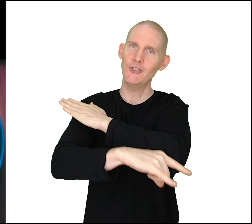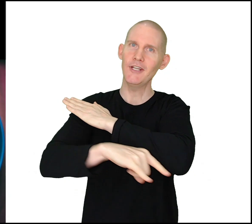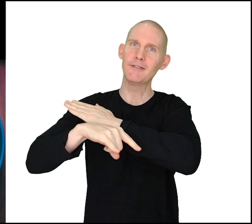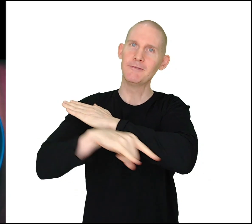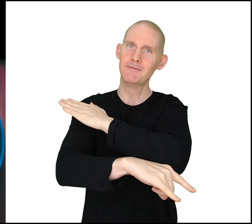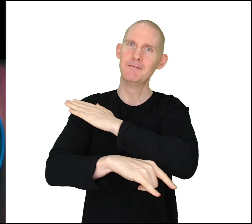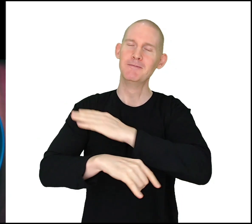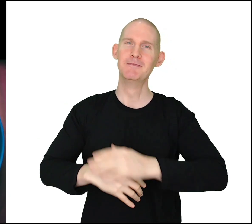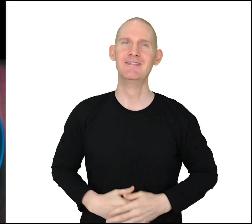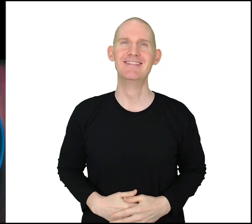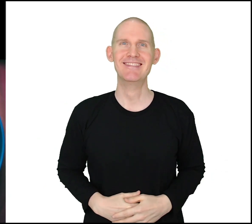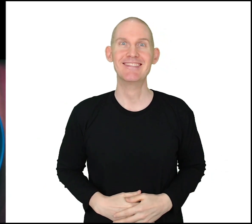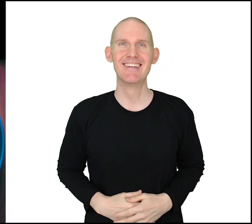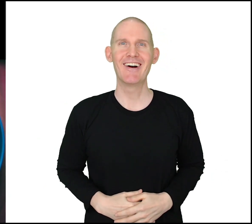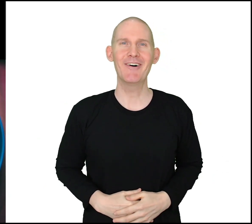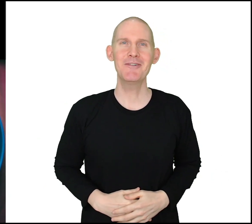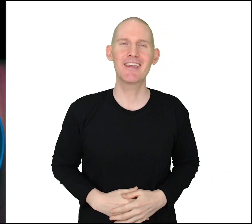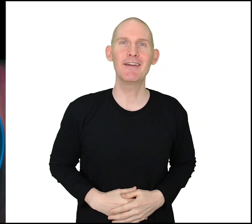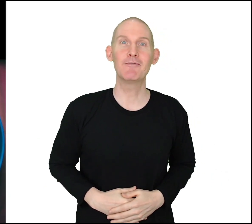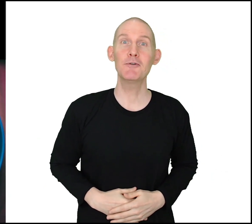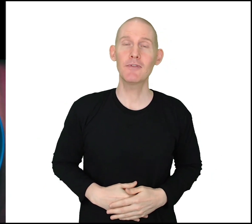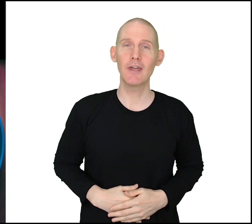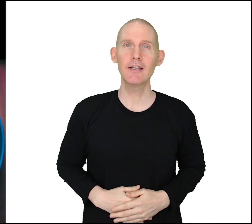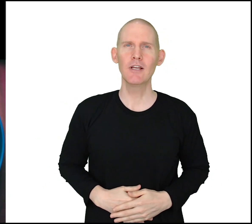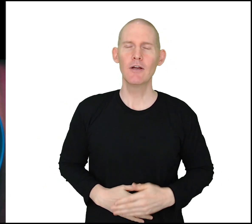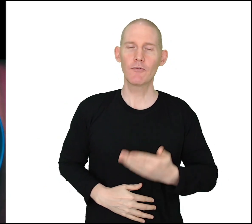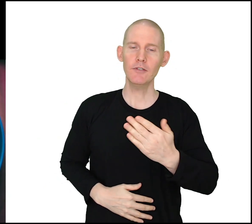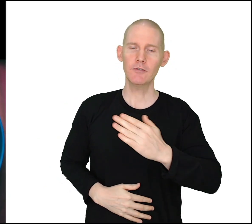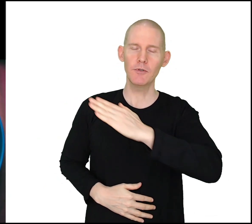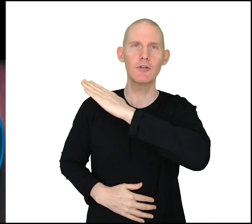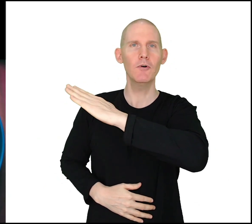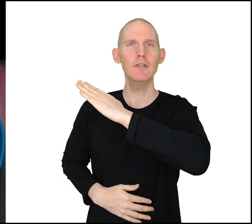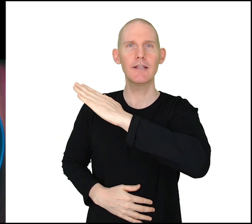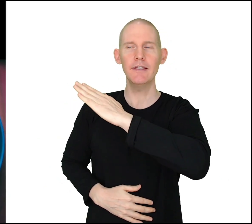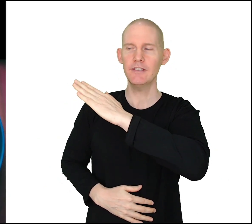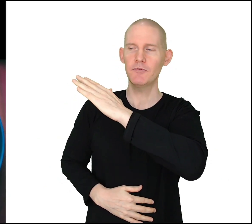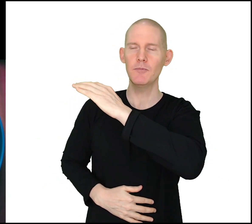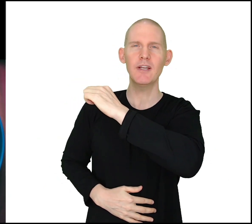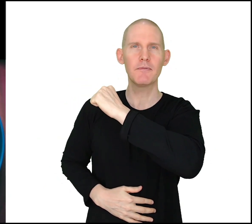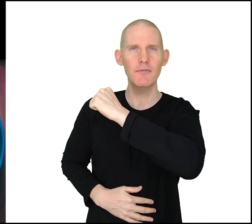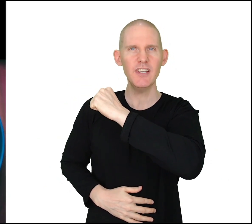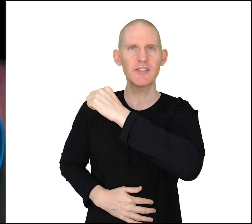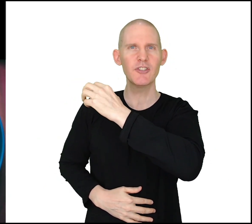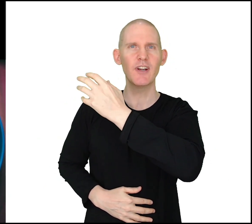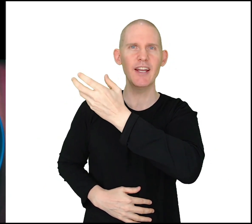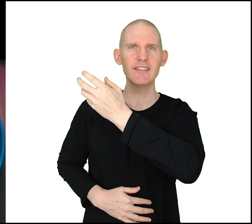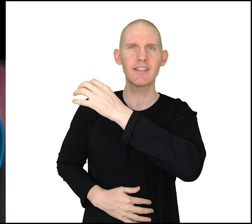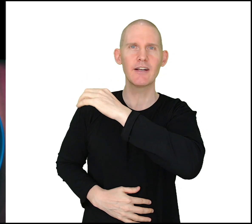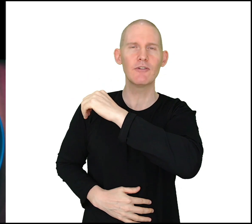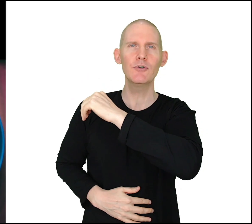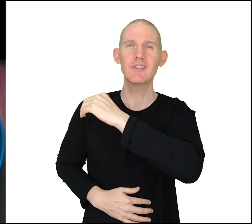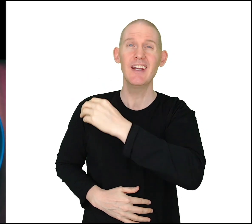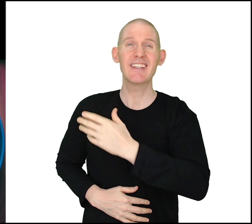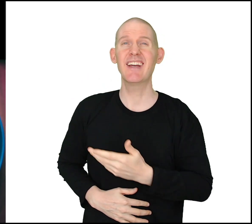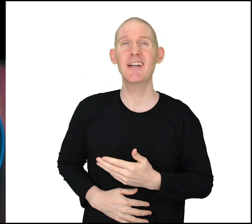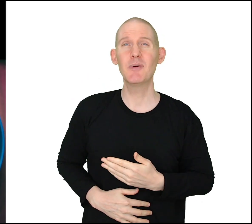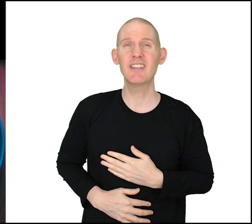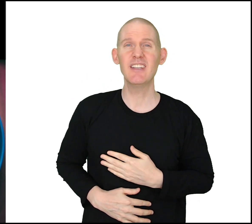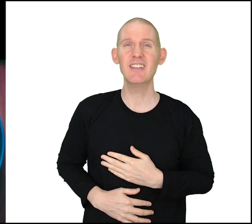Cheat. Okay, a few things. First, when you're going like this, if you make a fist or your hand's kind of loose, it's not a big deal. I